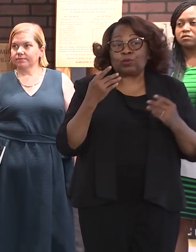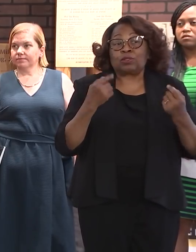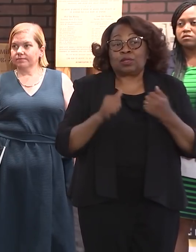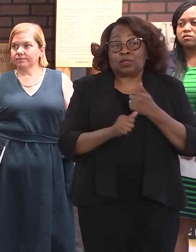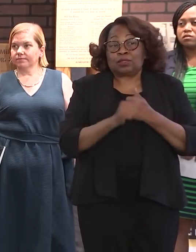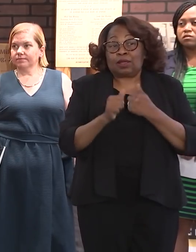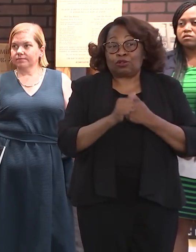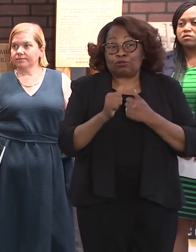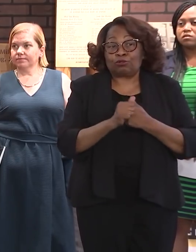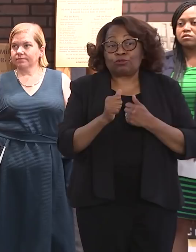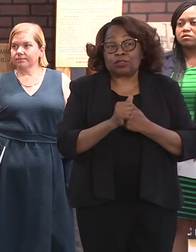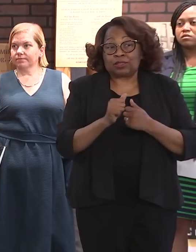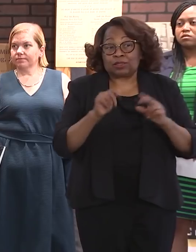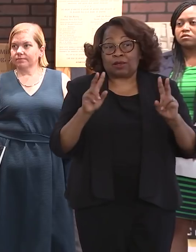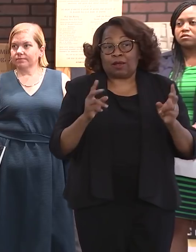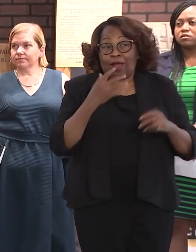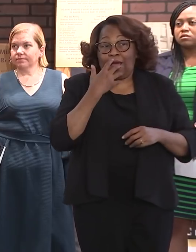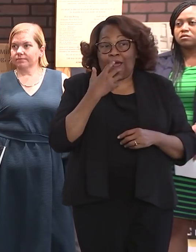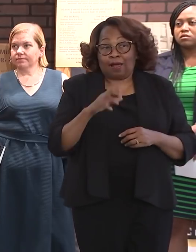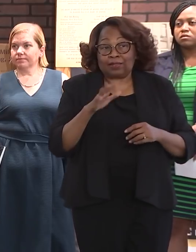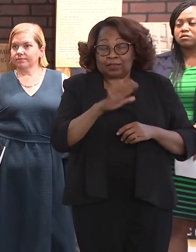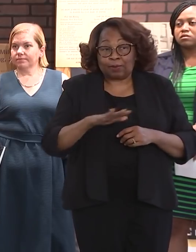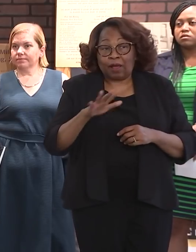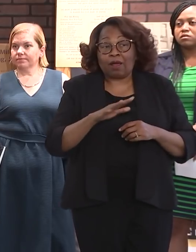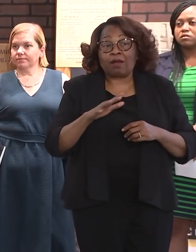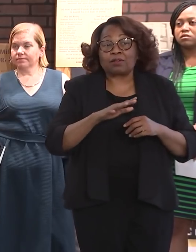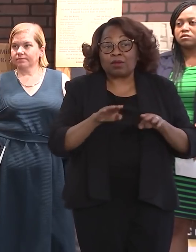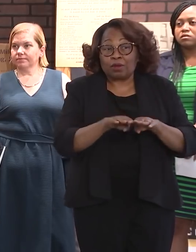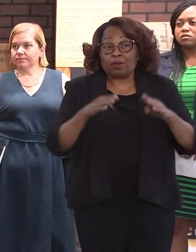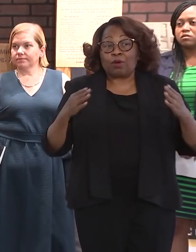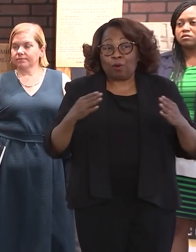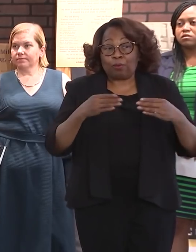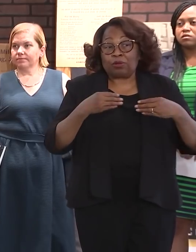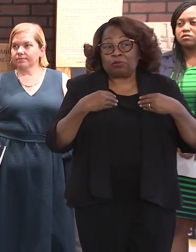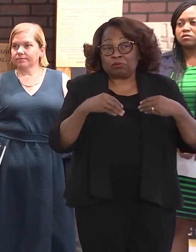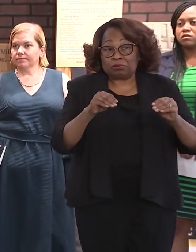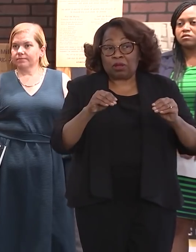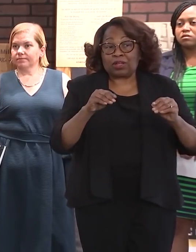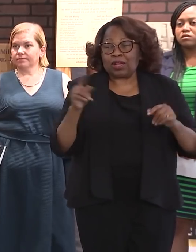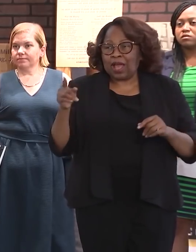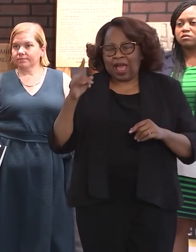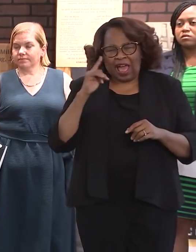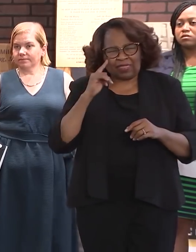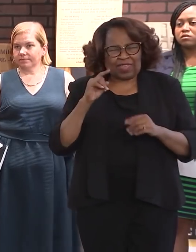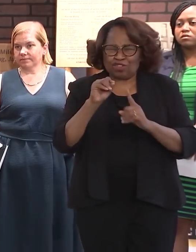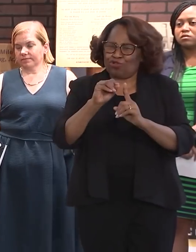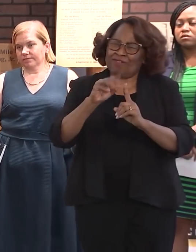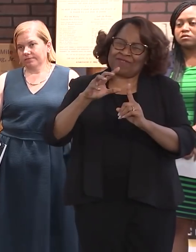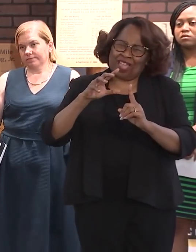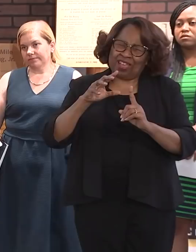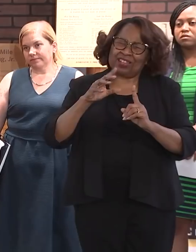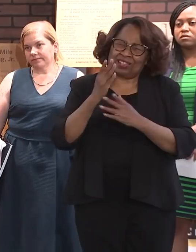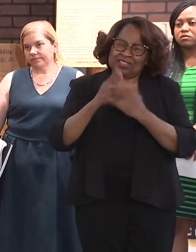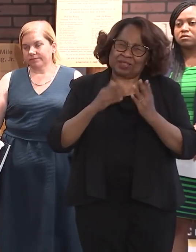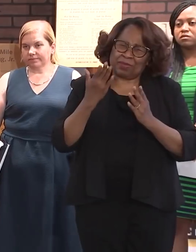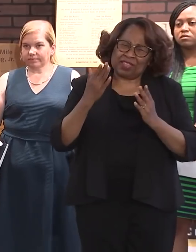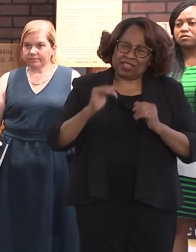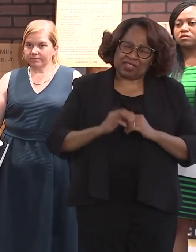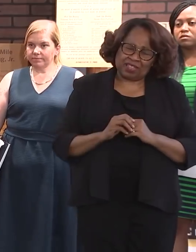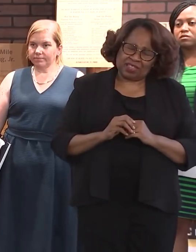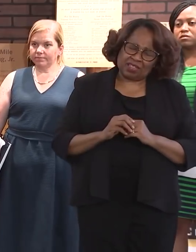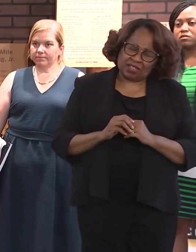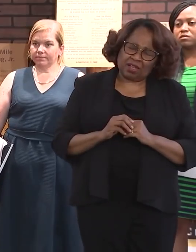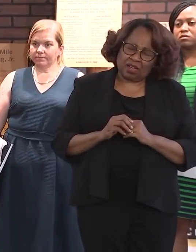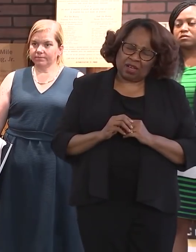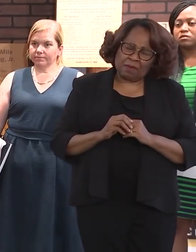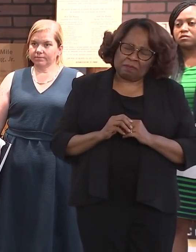hot spot, one of the biggest open-air drug markets in the city. And so it's kind of a chicken I think or you're the egg problem. conflating a couple of areas, right?